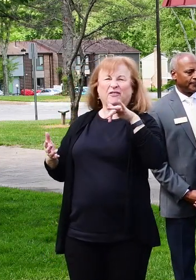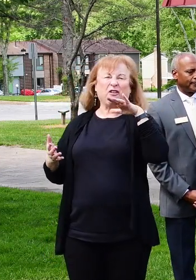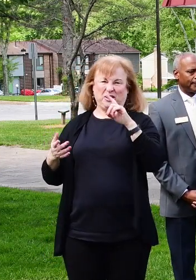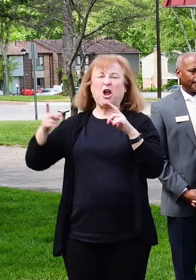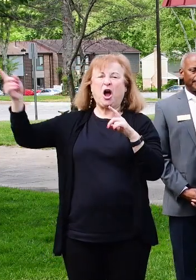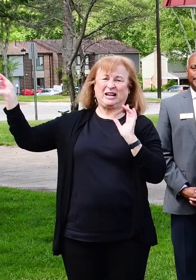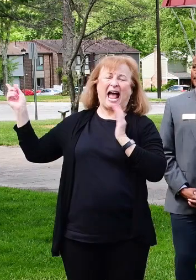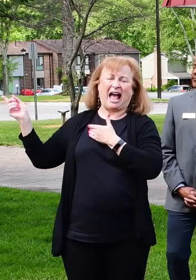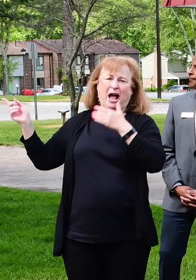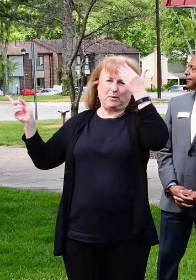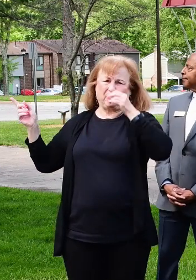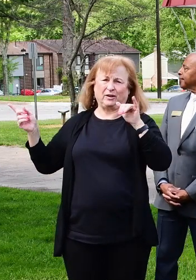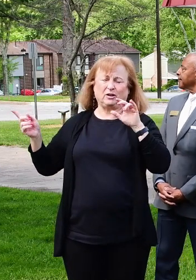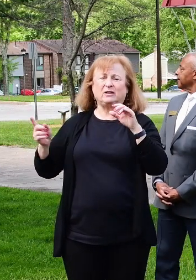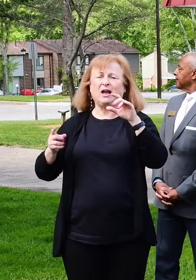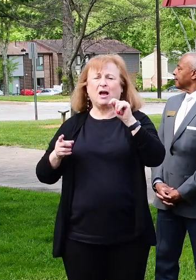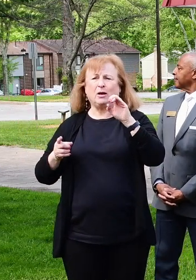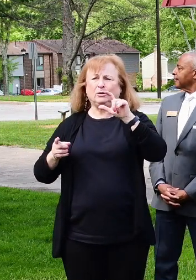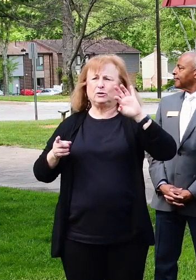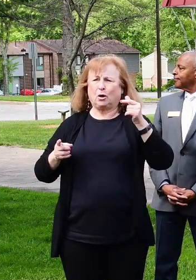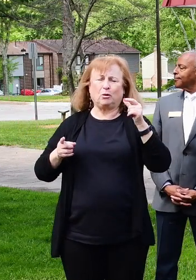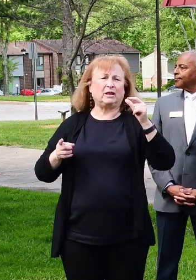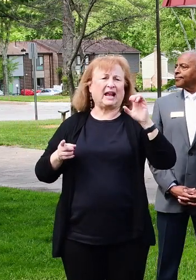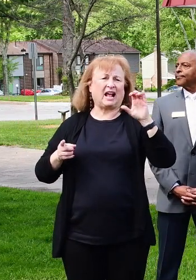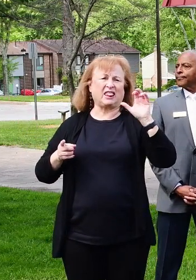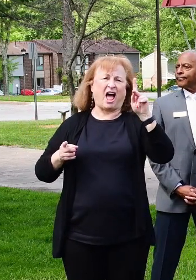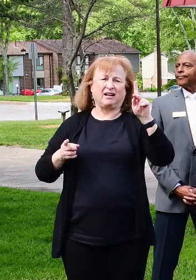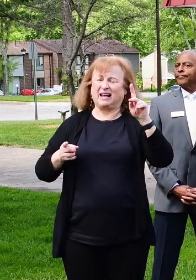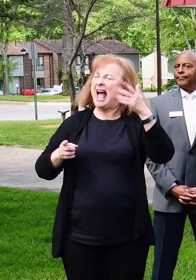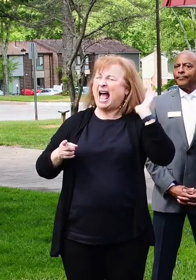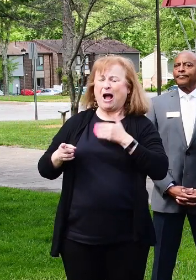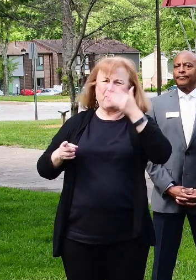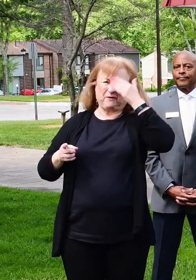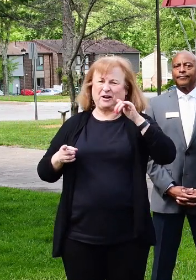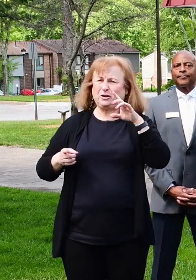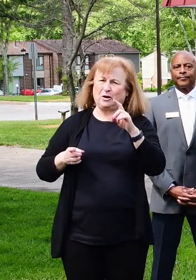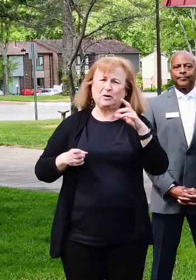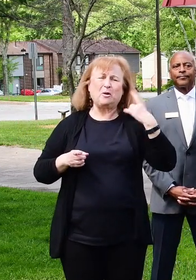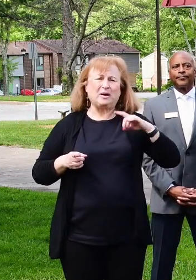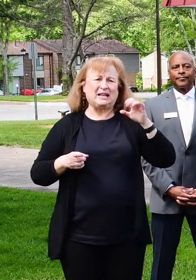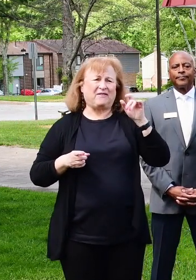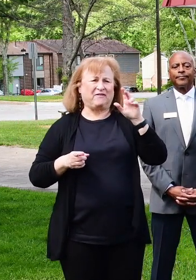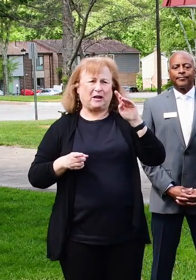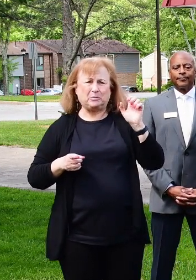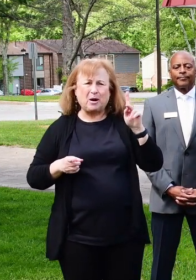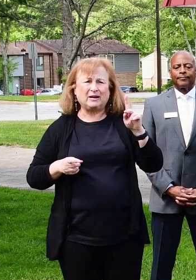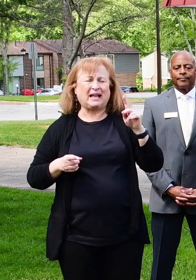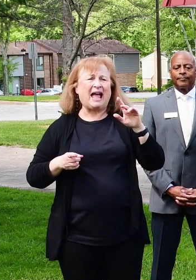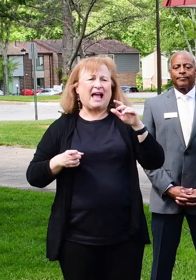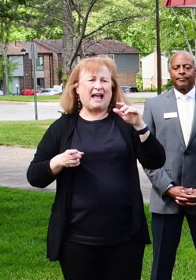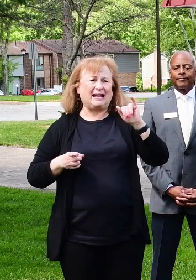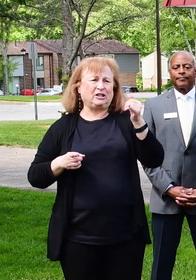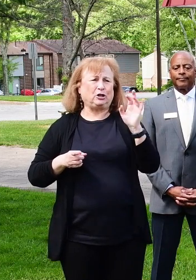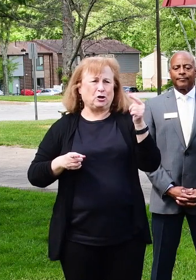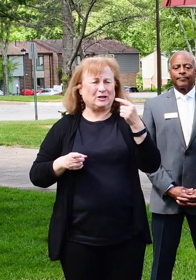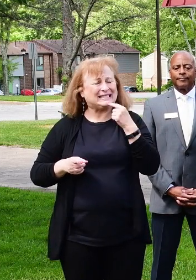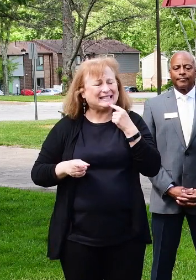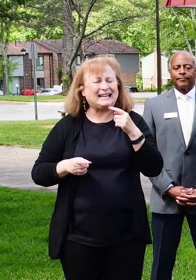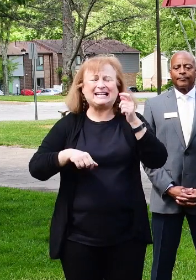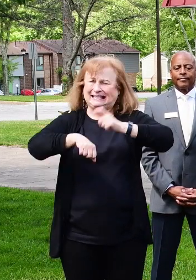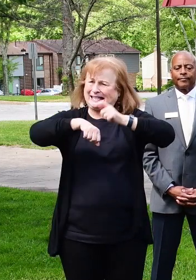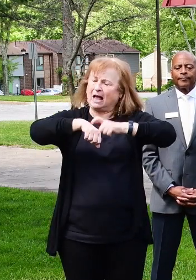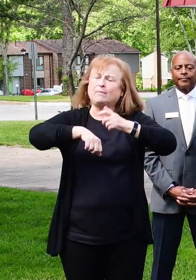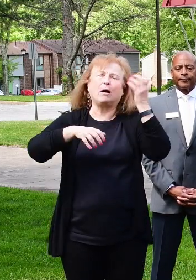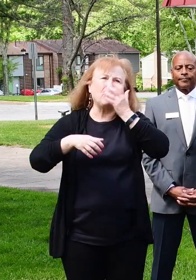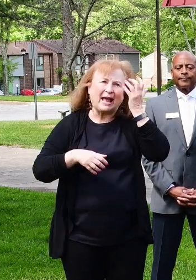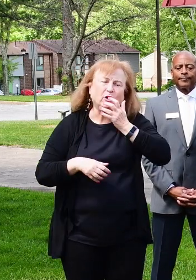yard. All of us on tolling clock, this has been our front yard. And what Delegate Feldmark and Councilwoman Young said about it's about time,